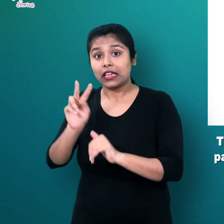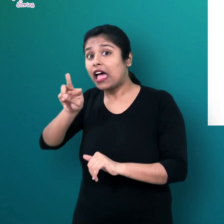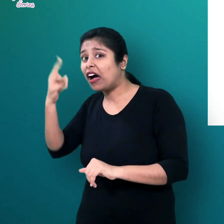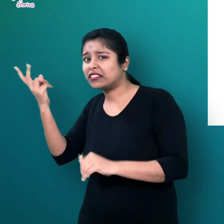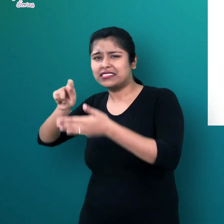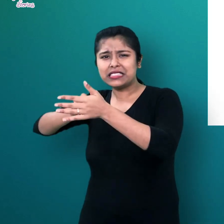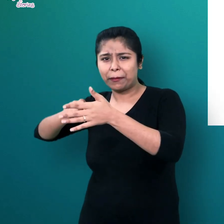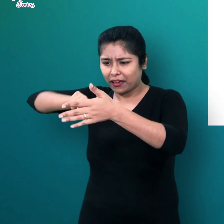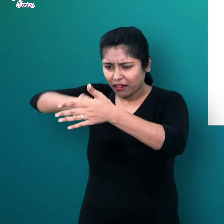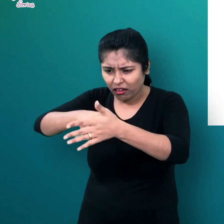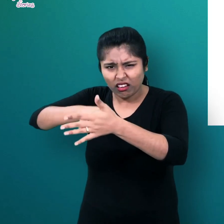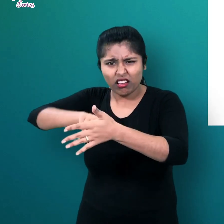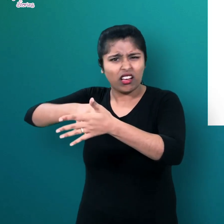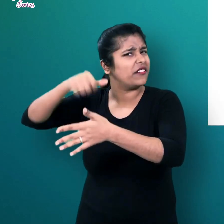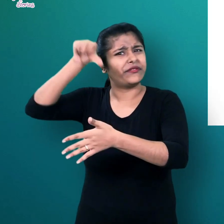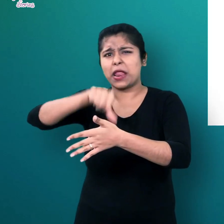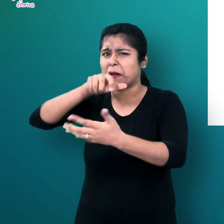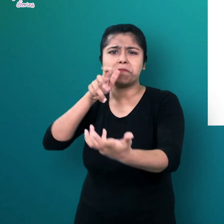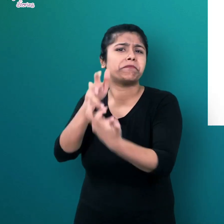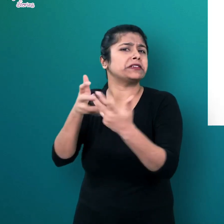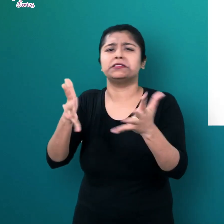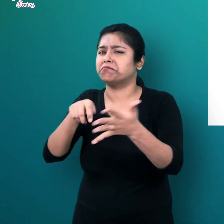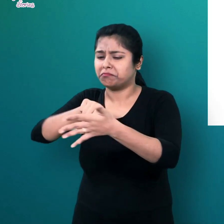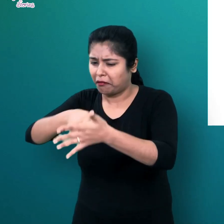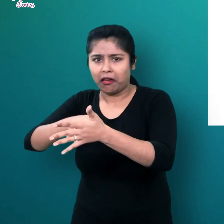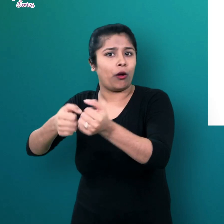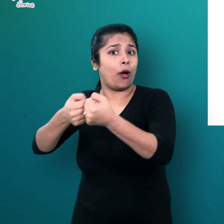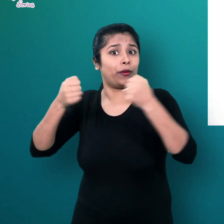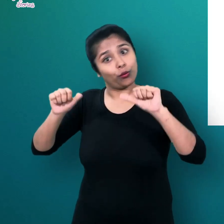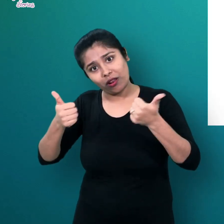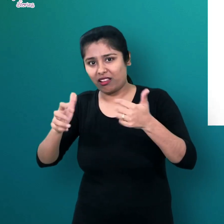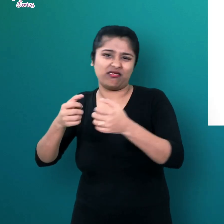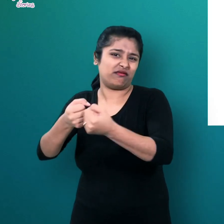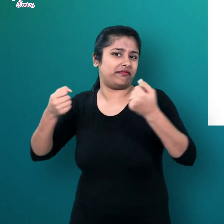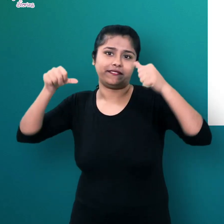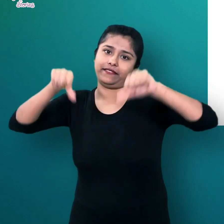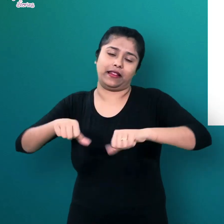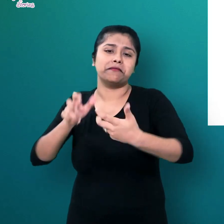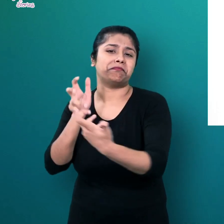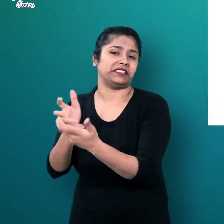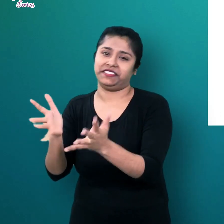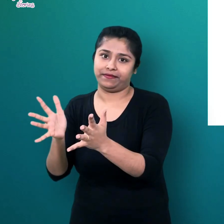My computer will only open if the password I type matches the password I have set.